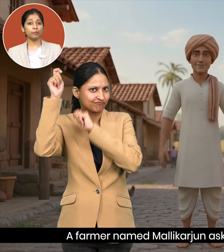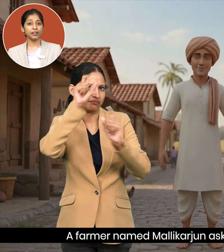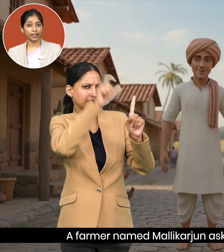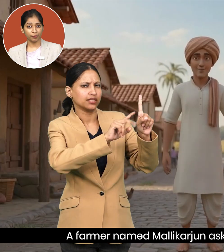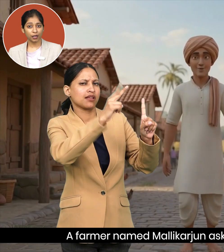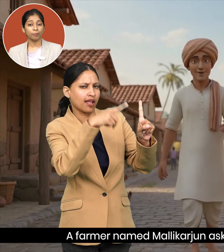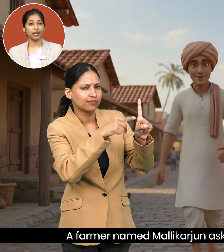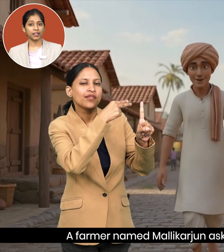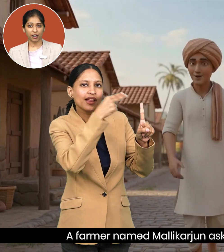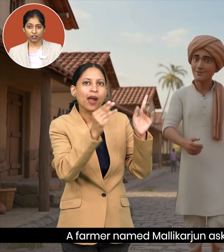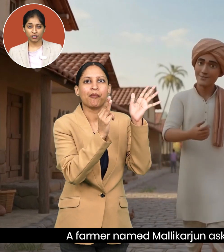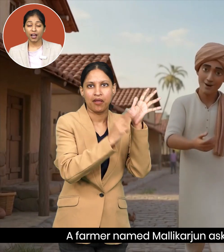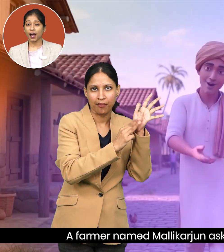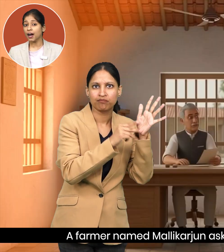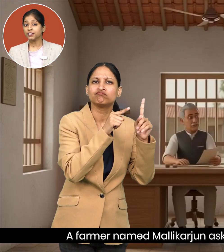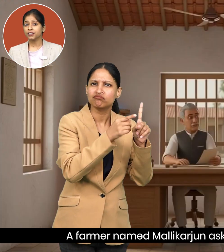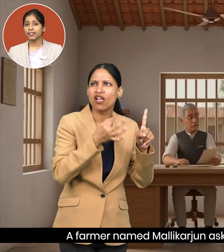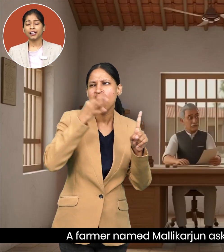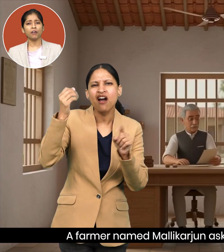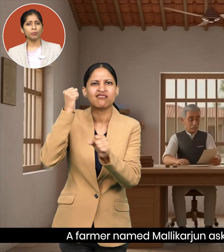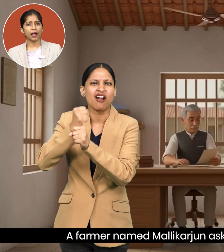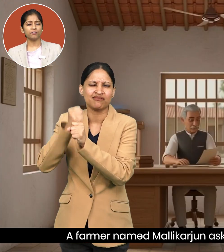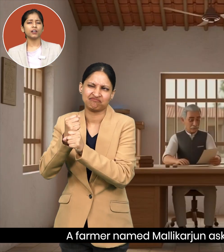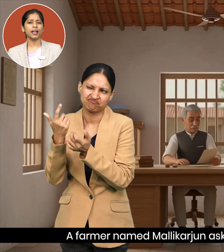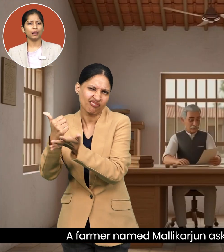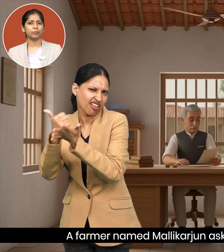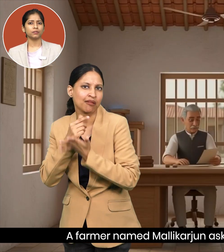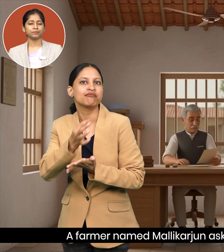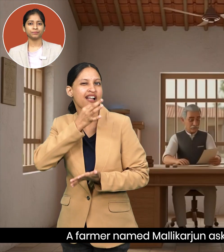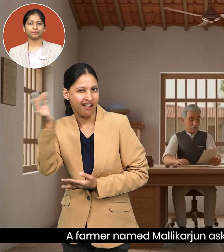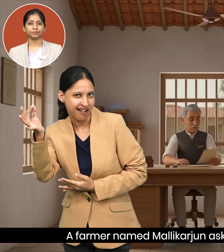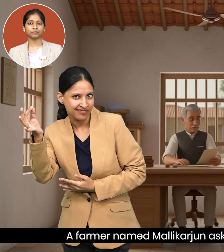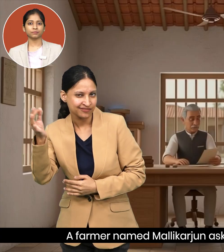A farmer named Mallikarjun asked the government for help.